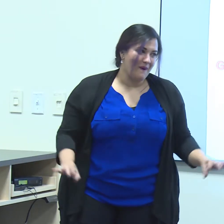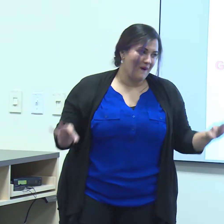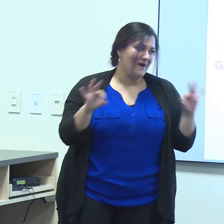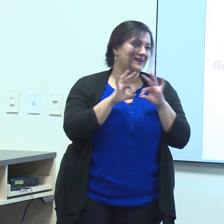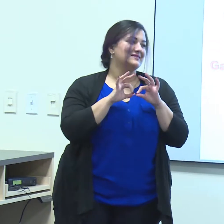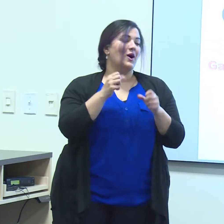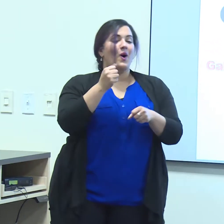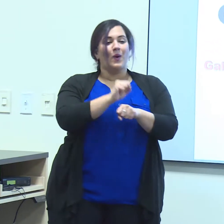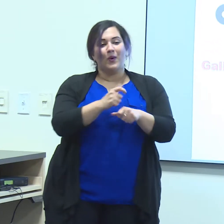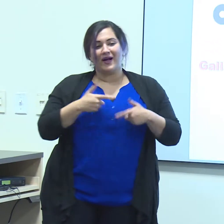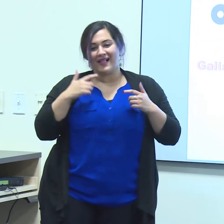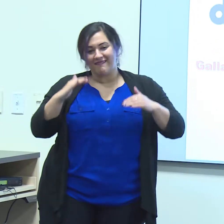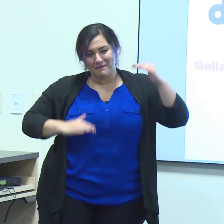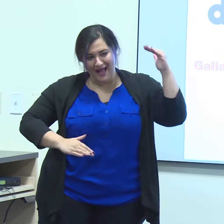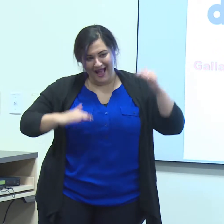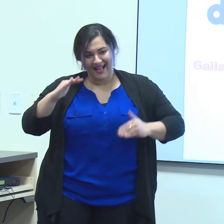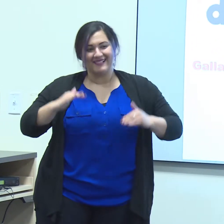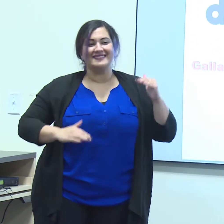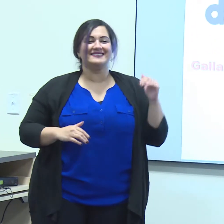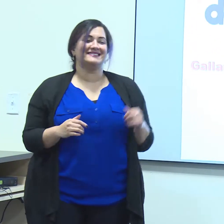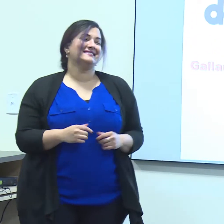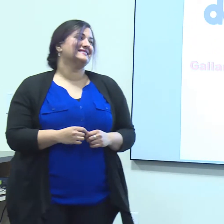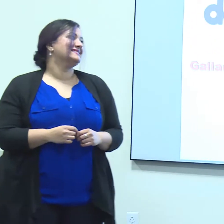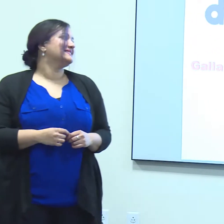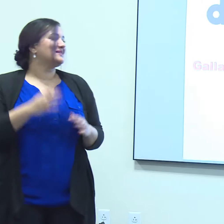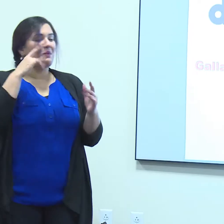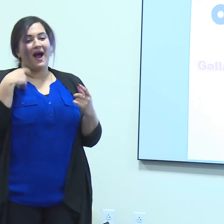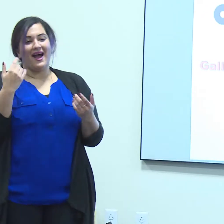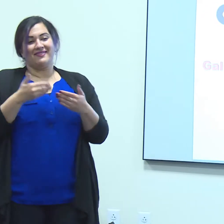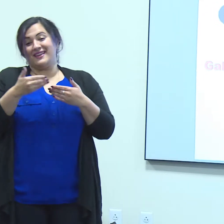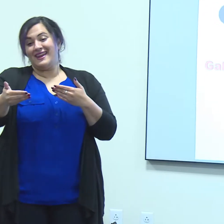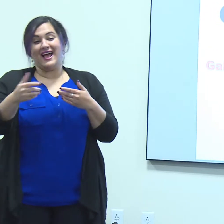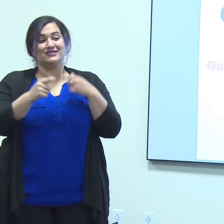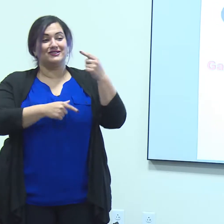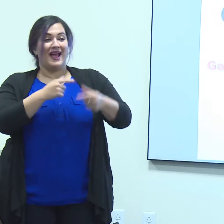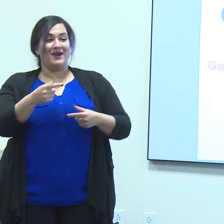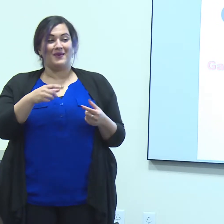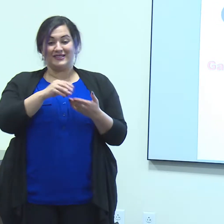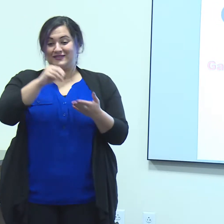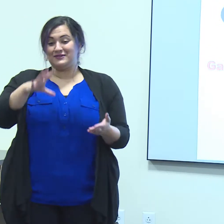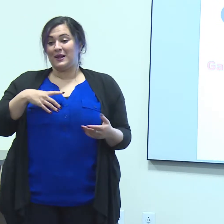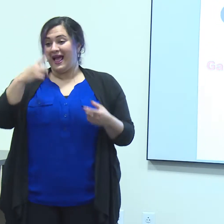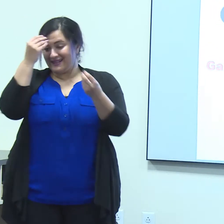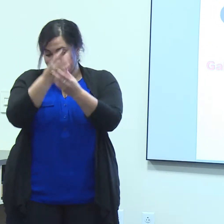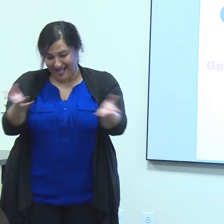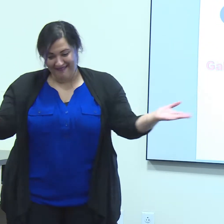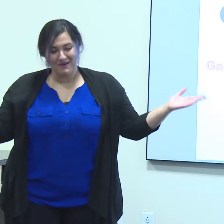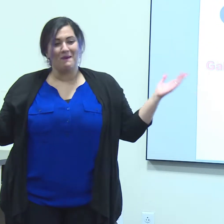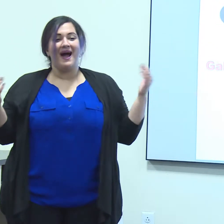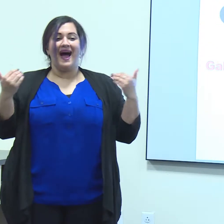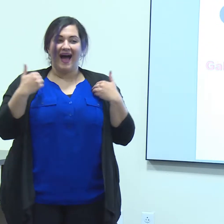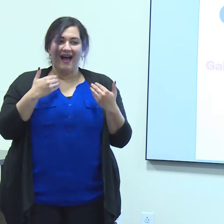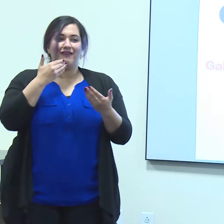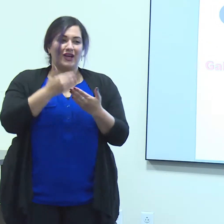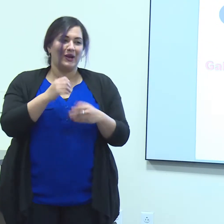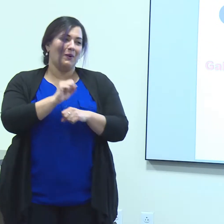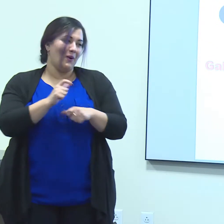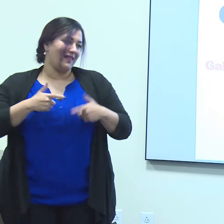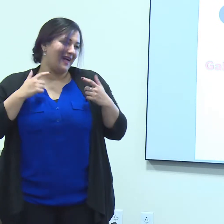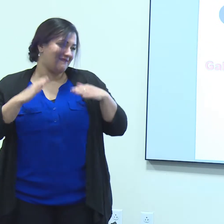I learned through this experience at DAWN is self-care, work-life balance. And the next generation of